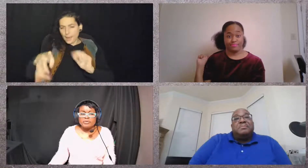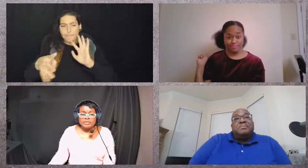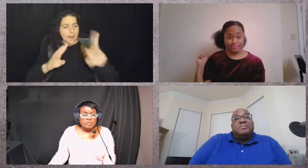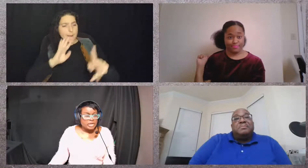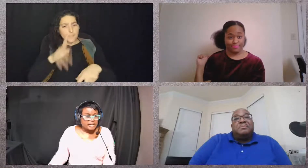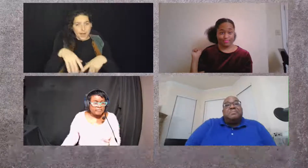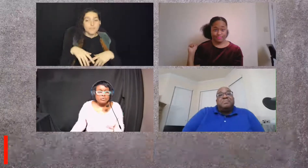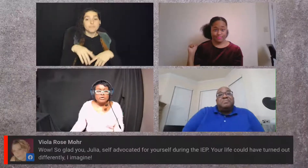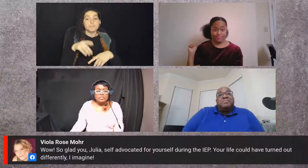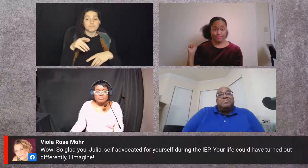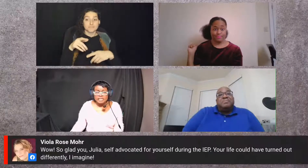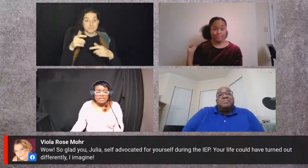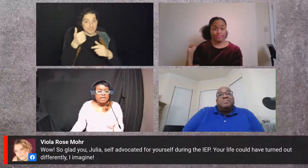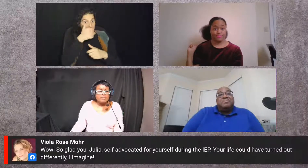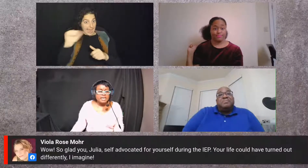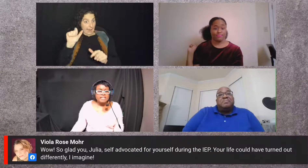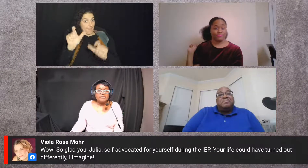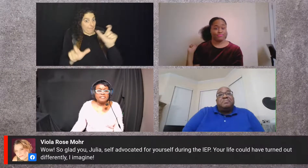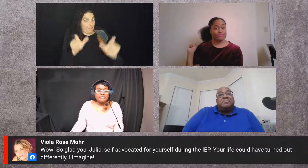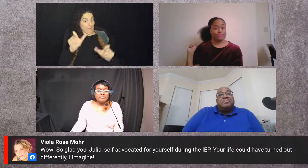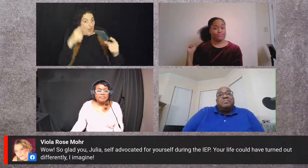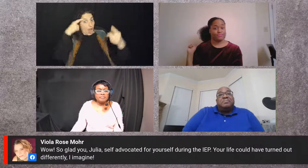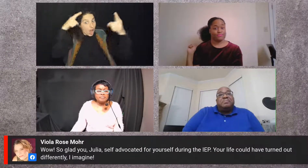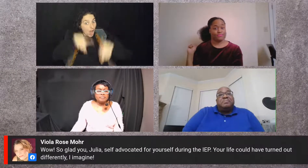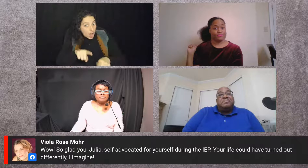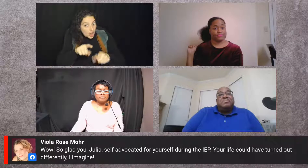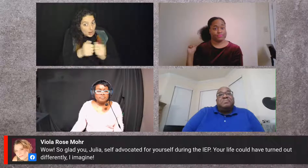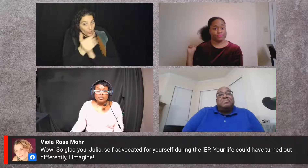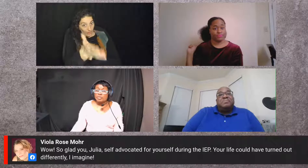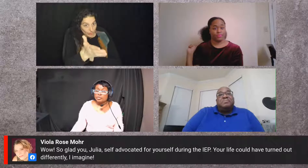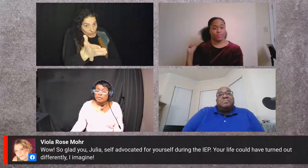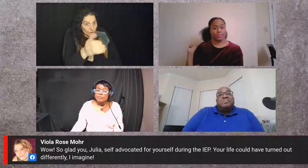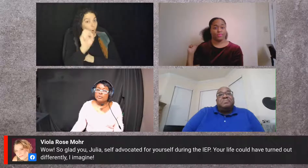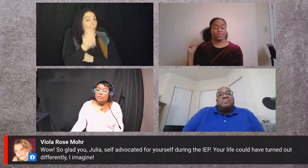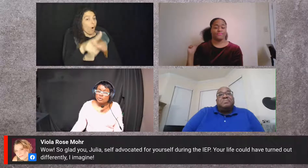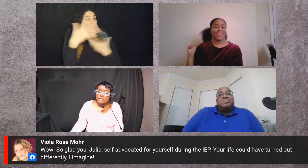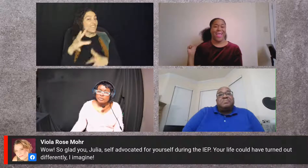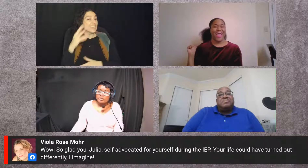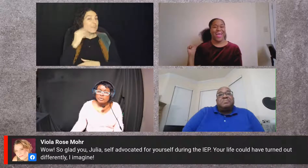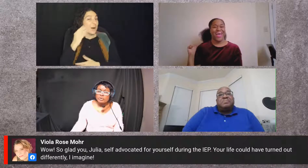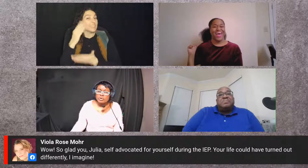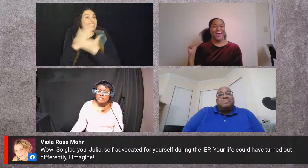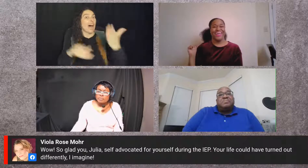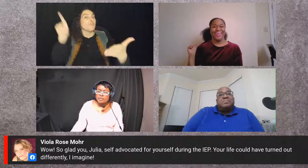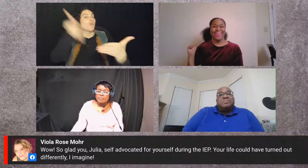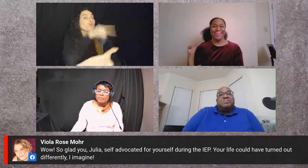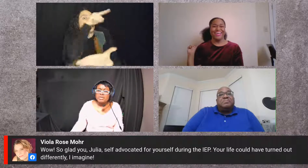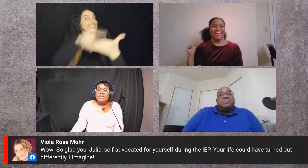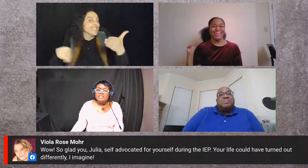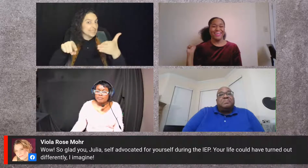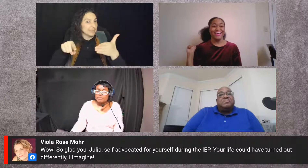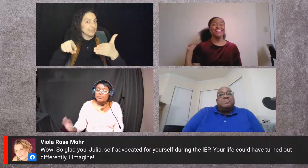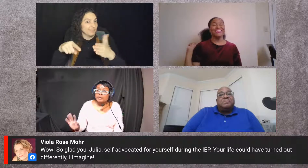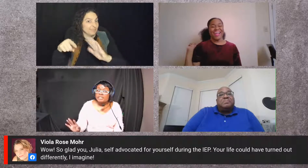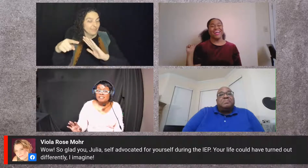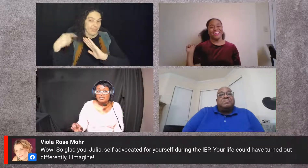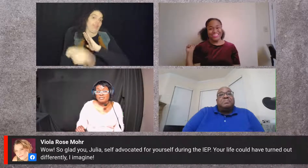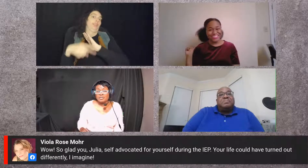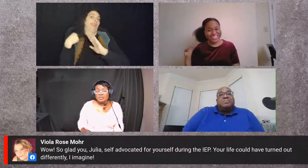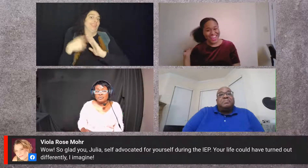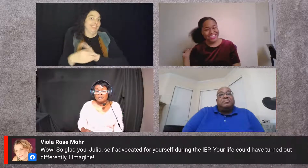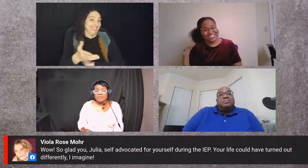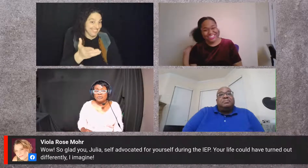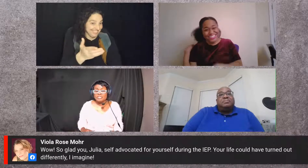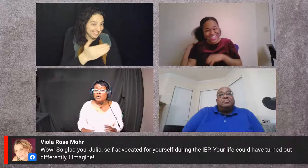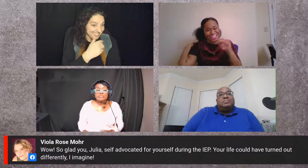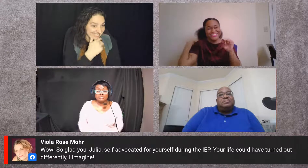And so you've been doing a lot of work, speaking up, and activism. Are there people who are agreeing with you, or are there some people